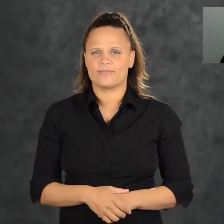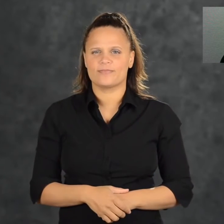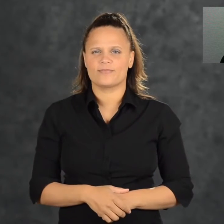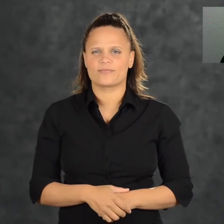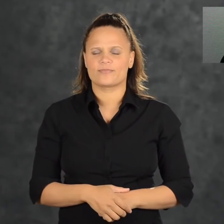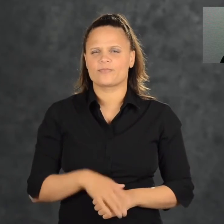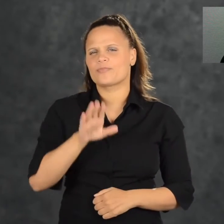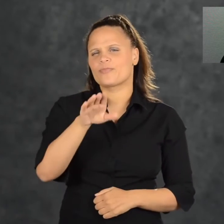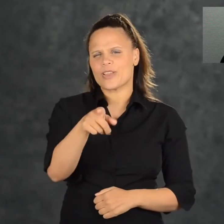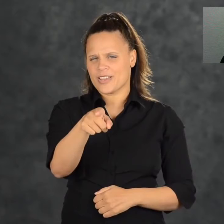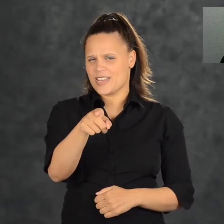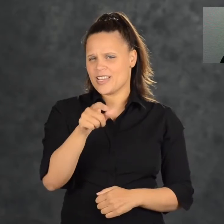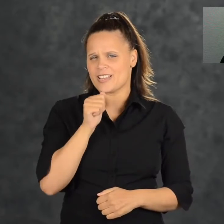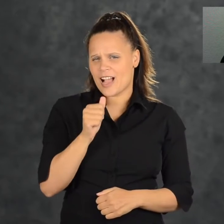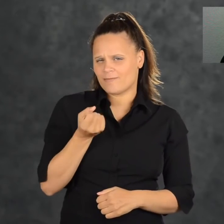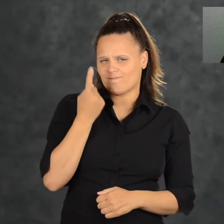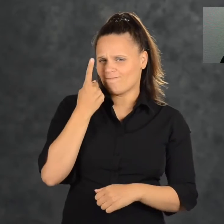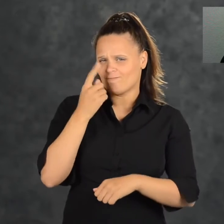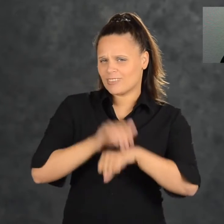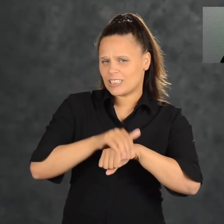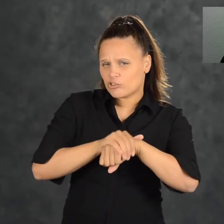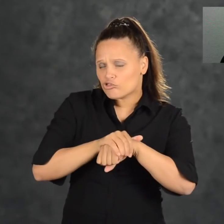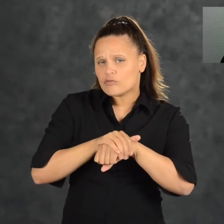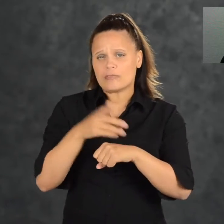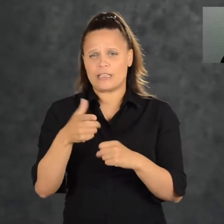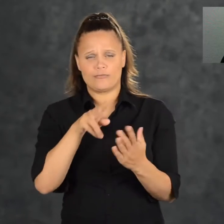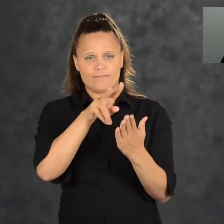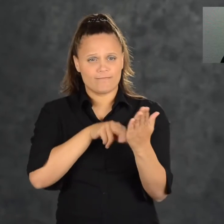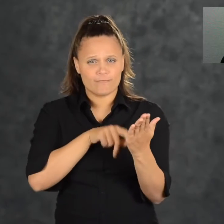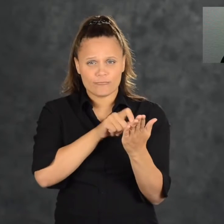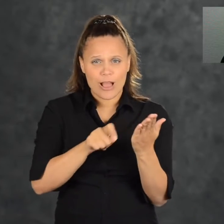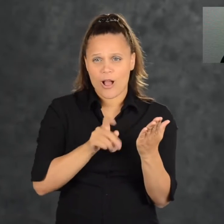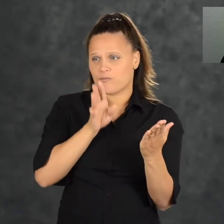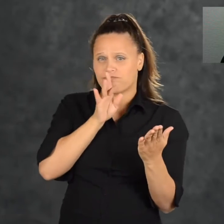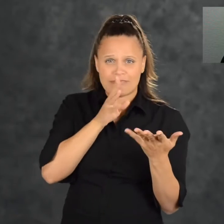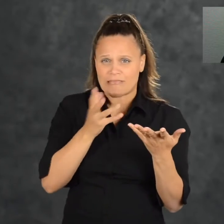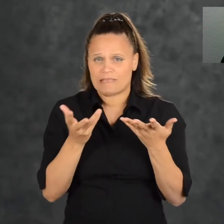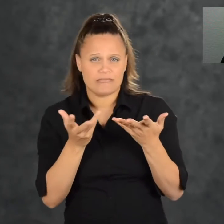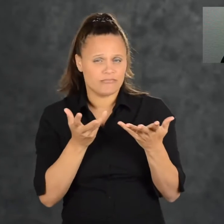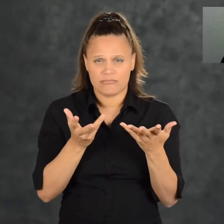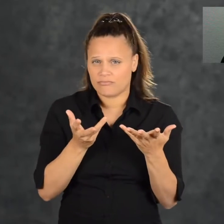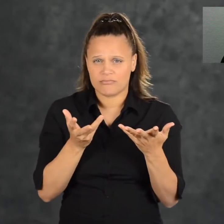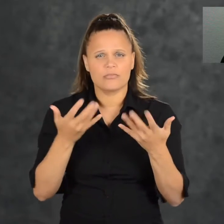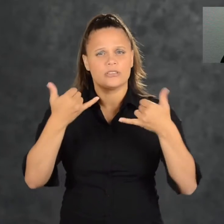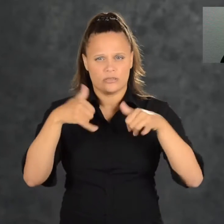the school will be reluctant to encourage and facilitate these accommodations.